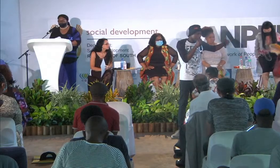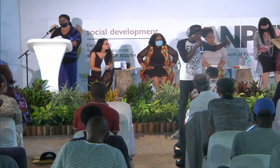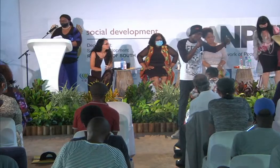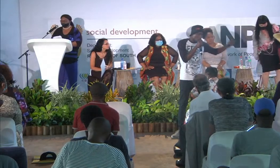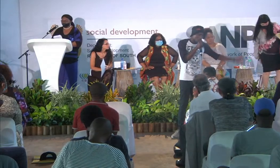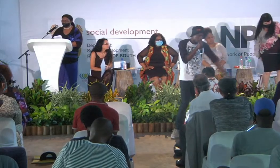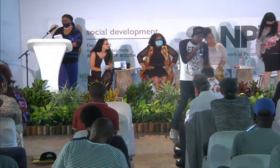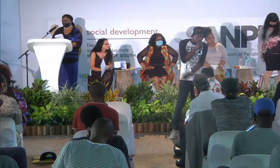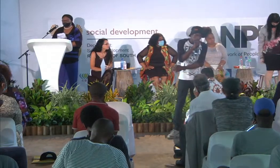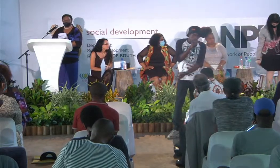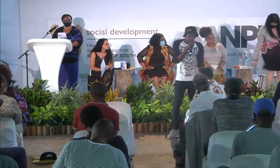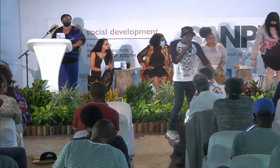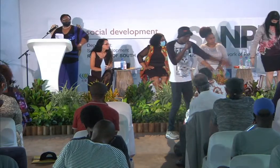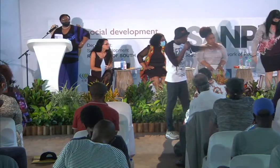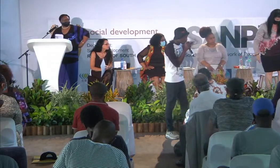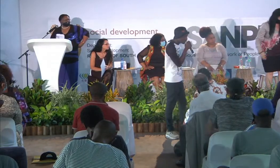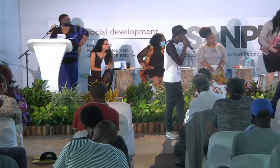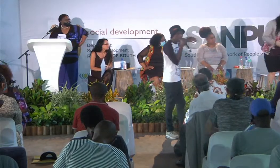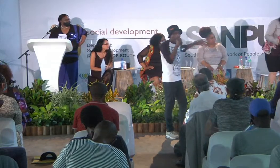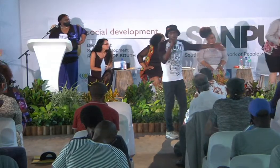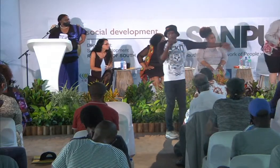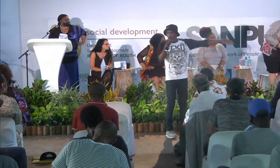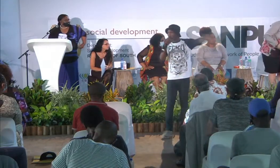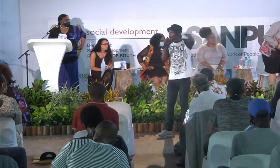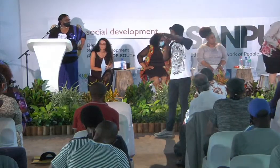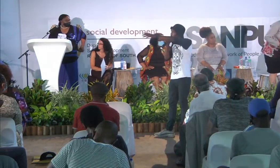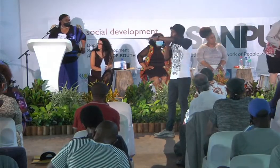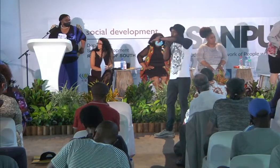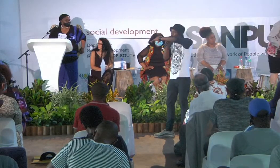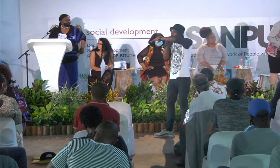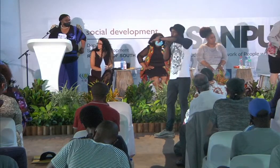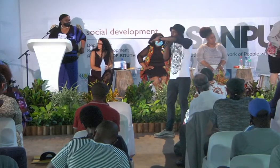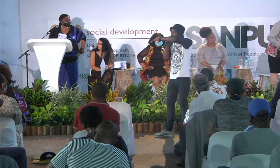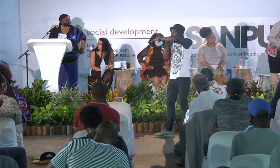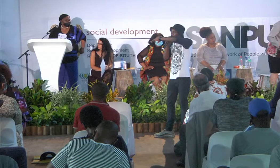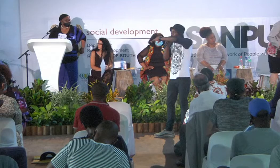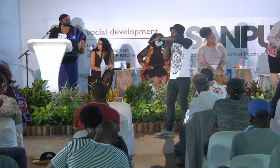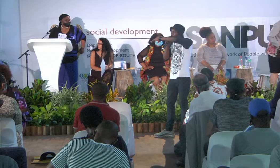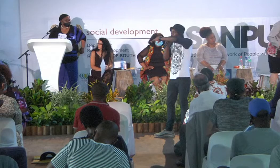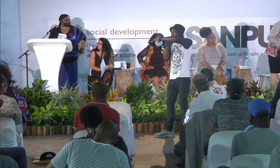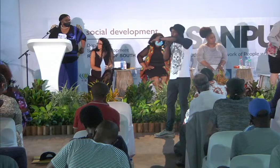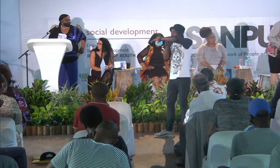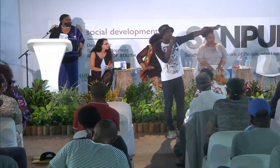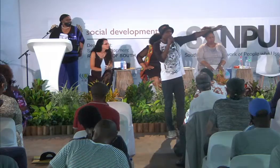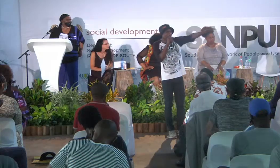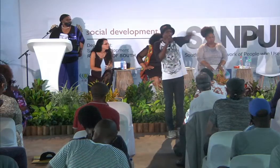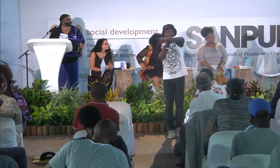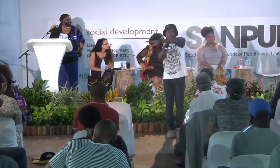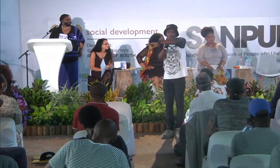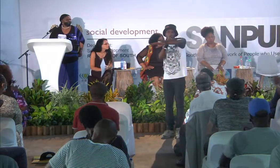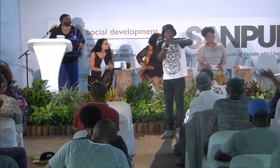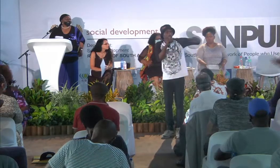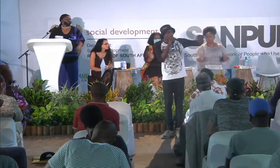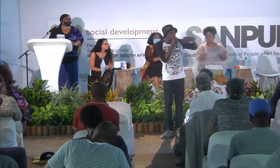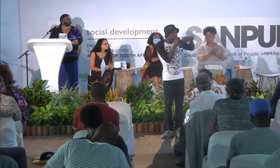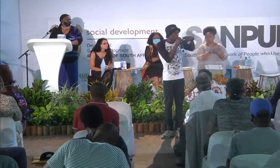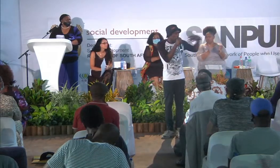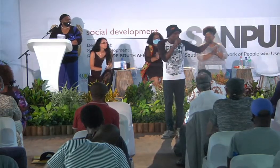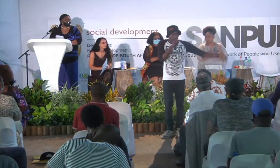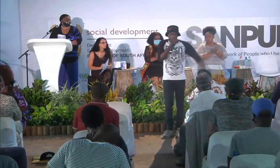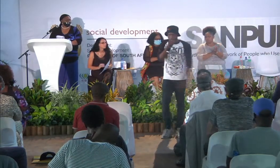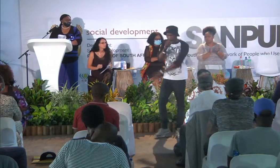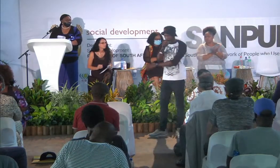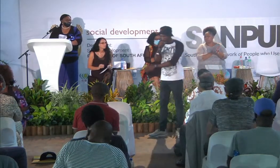ama-skills development. Nginje ingenxa yenu nabanye benu nongekho la ngiyacela ukuthi nishayele izandla nina ngokusiza impilo zethu.